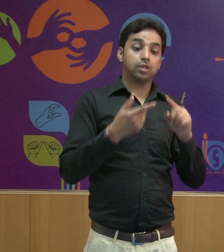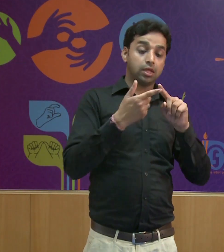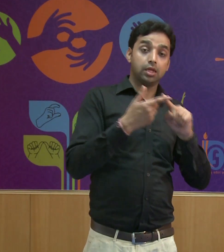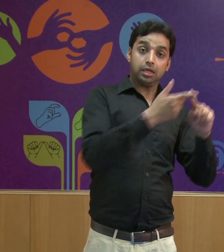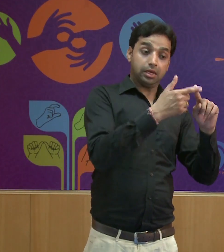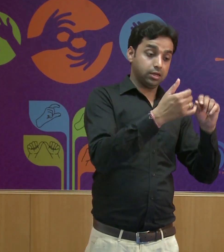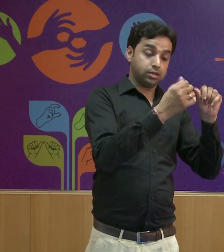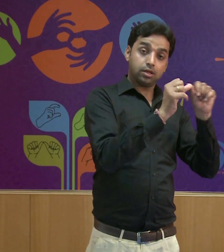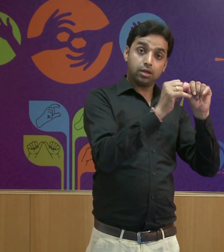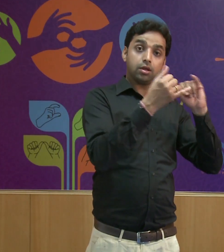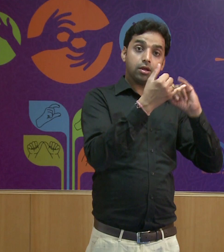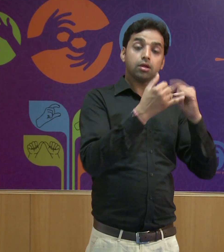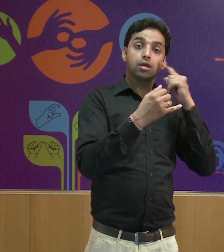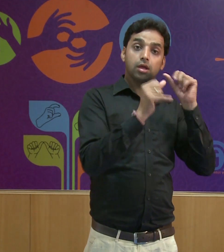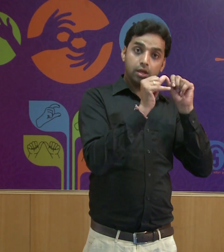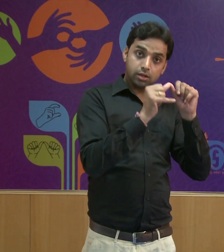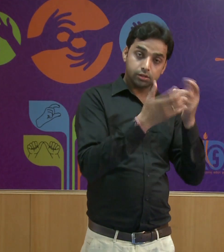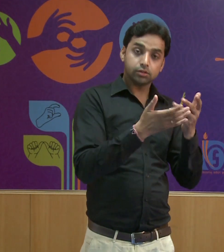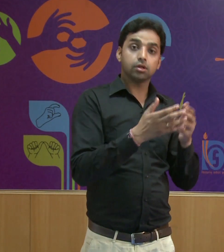Asia like China,